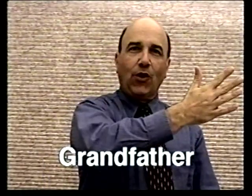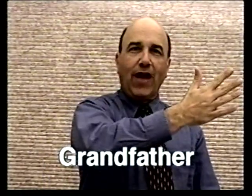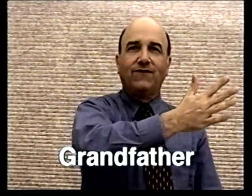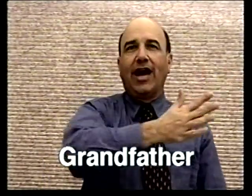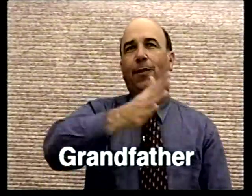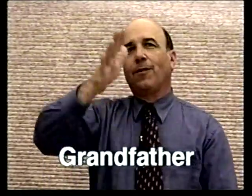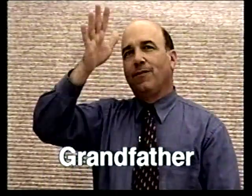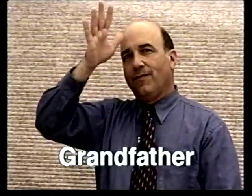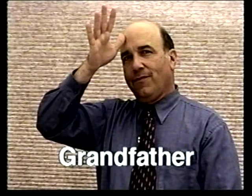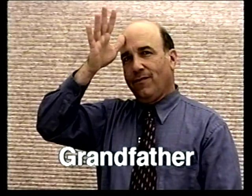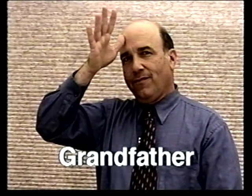Grandfather.